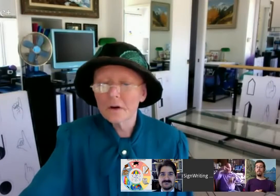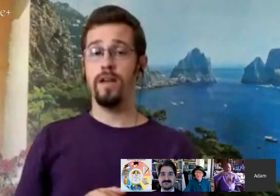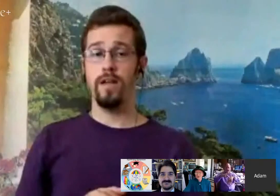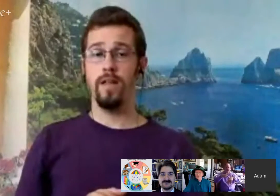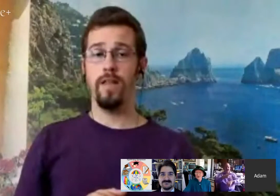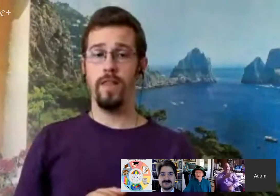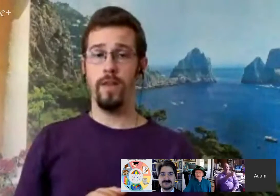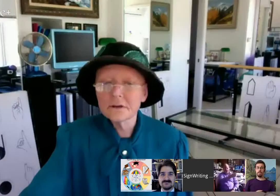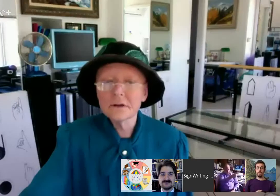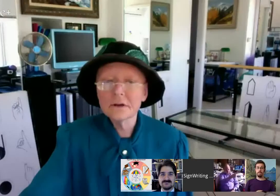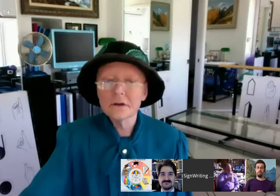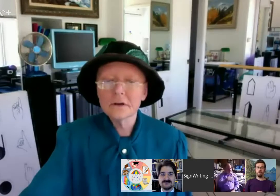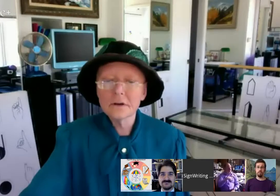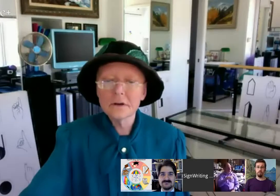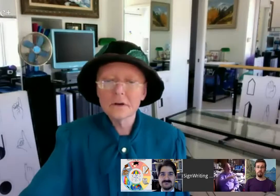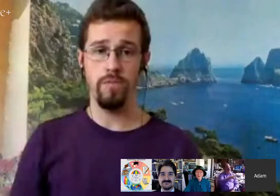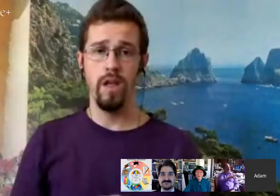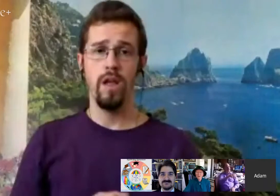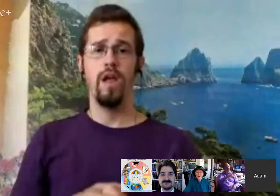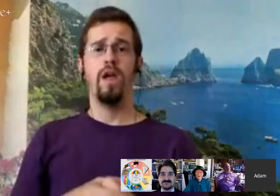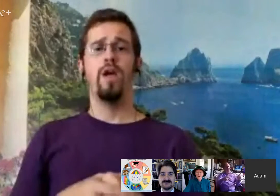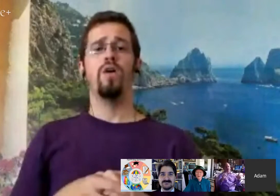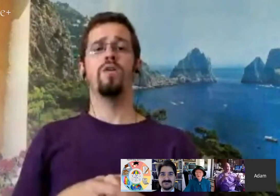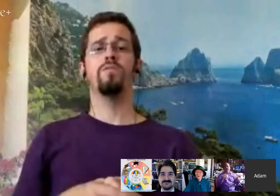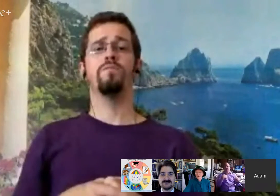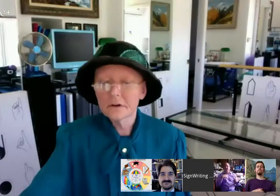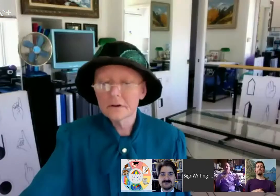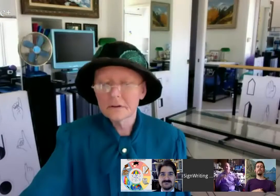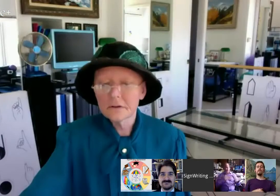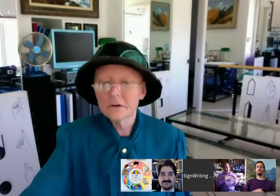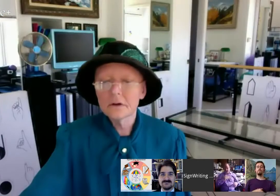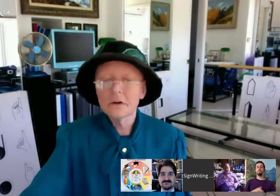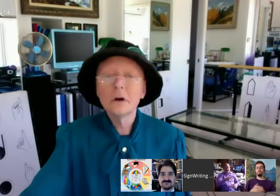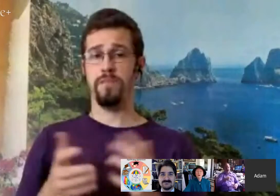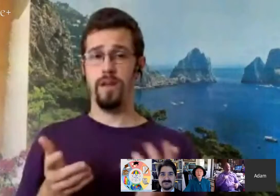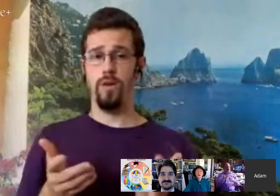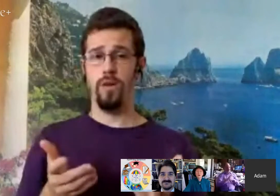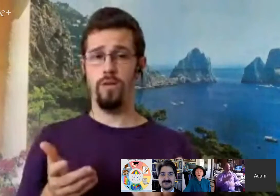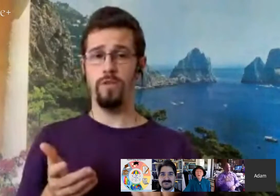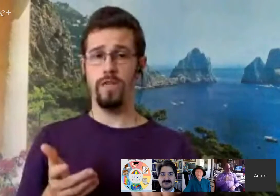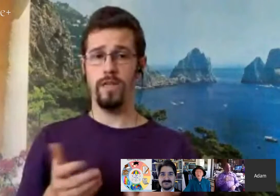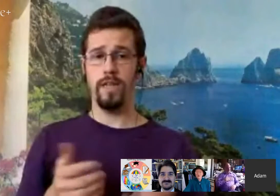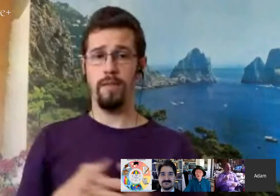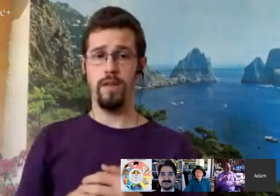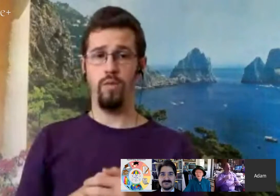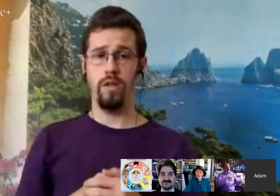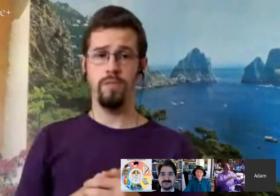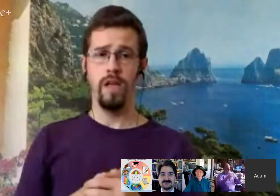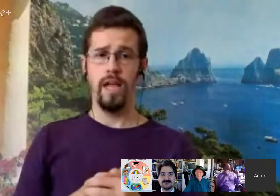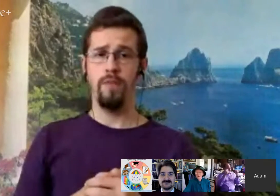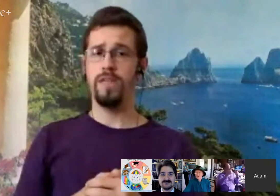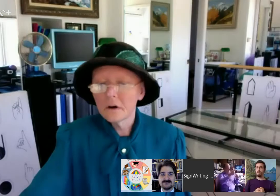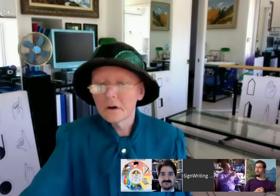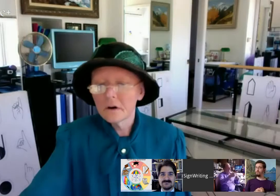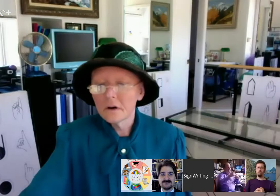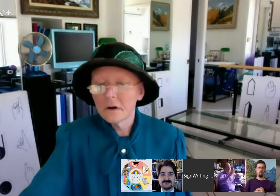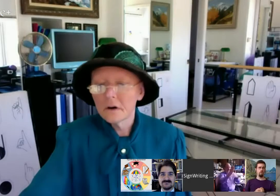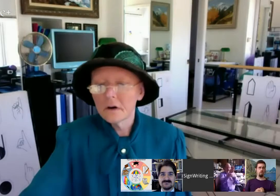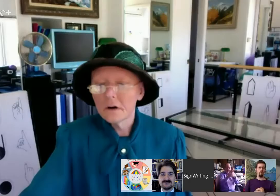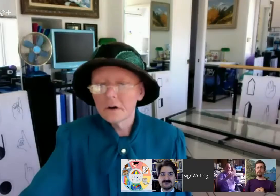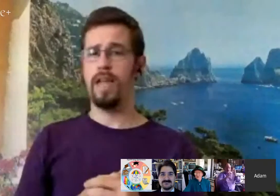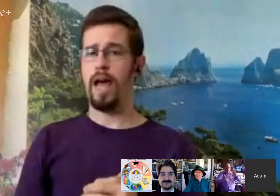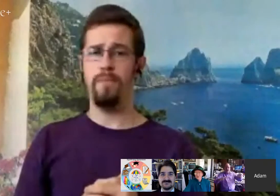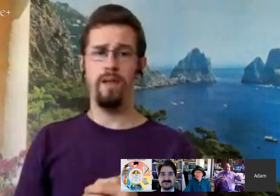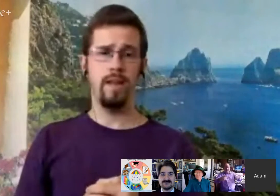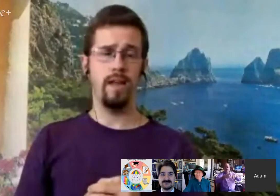So the deaf principal, Okay. he was named Dean Willing. He